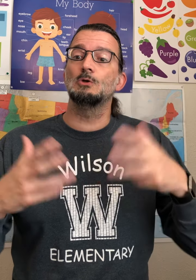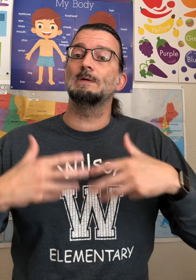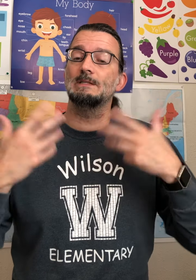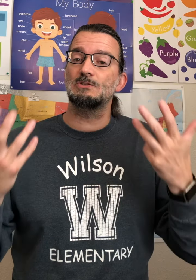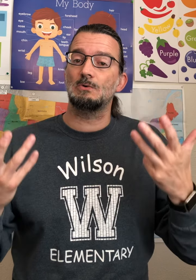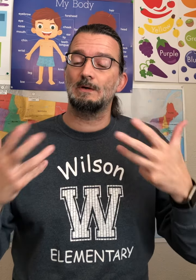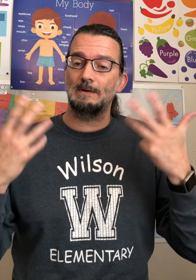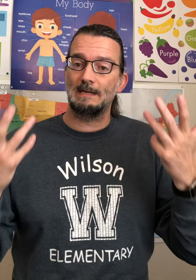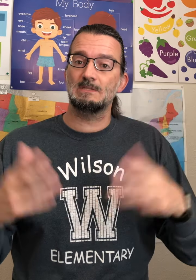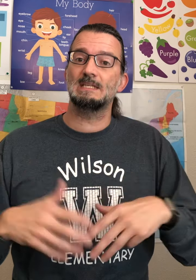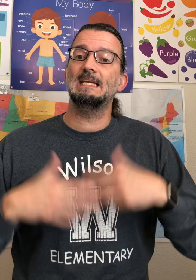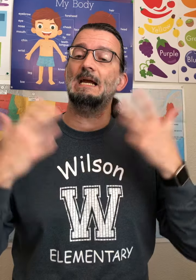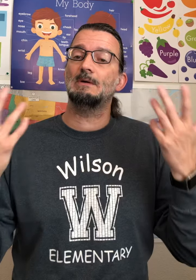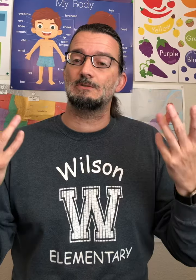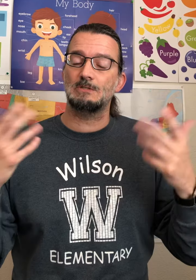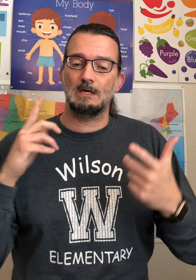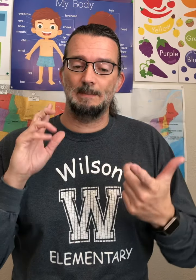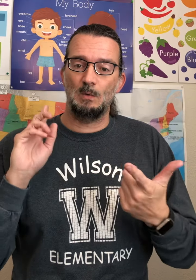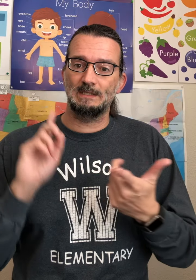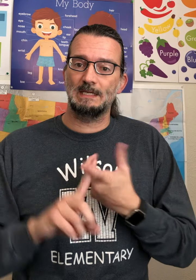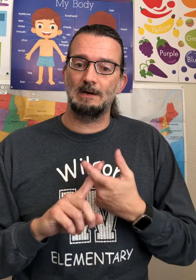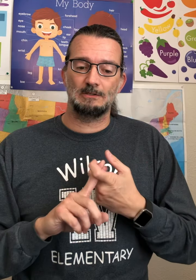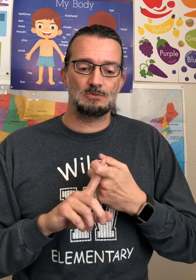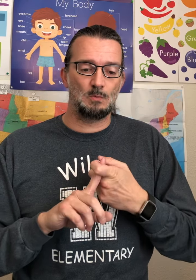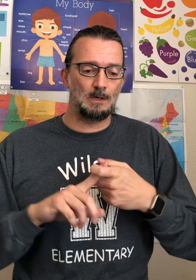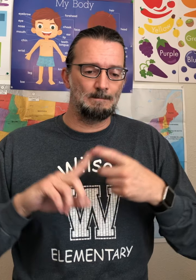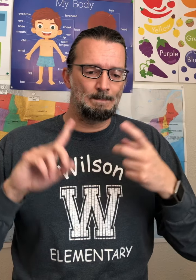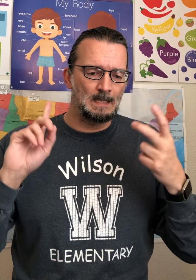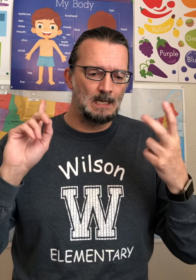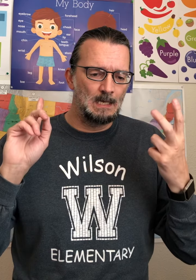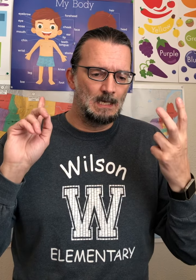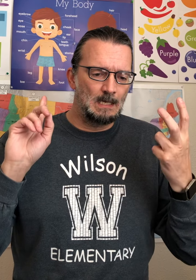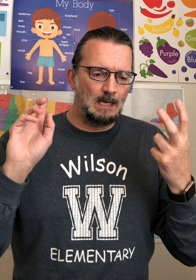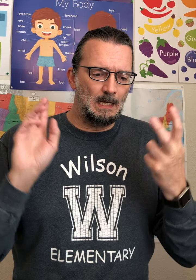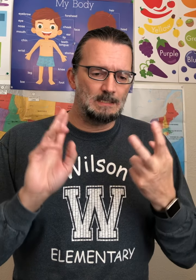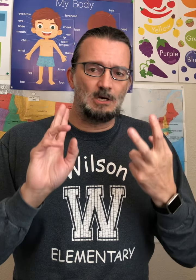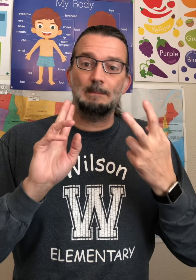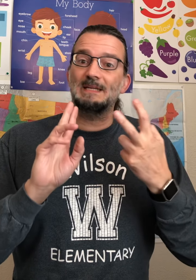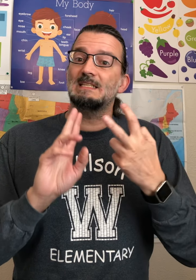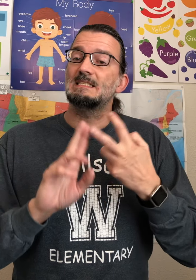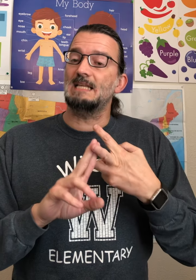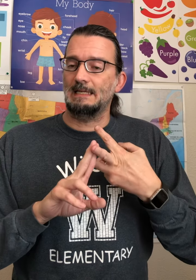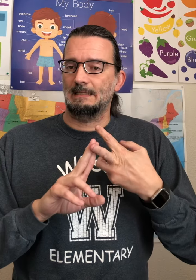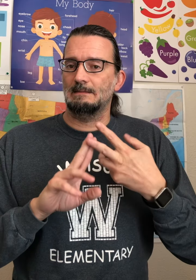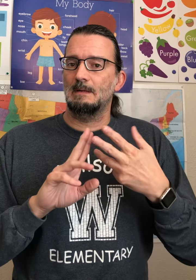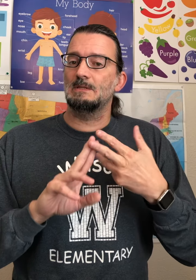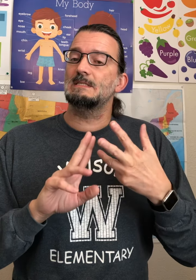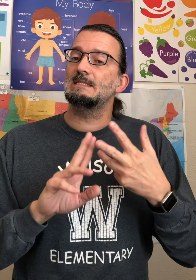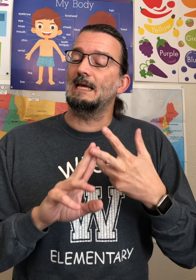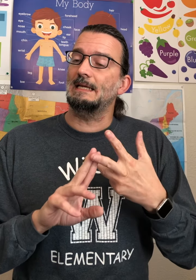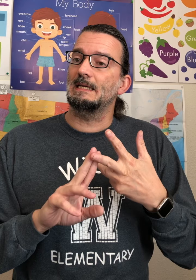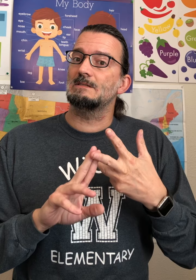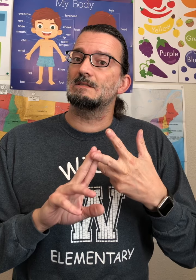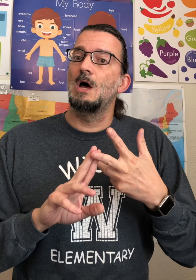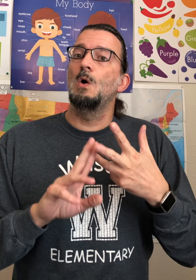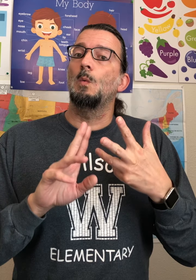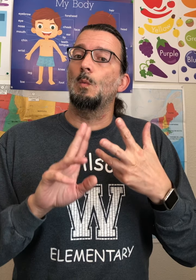are in the story or animals. The characters. Talk about what the characters were. Talk about the setting. Remember, the setting is where